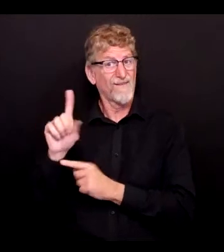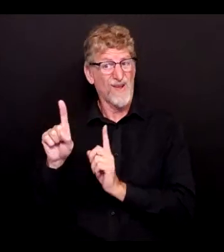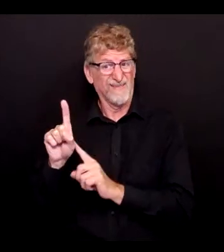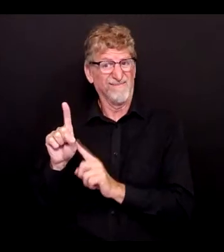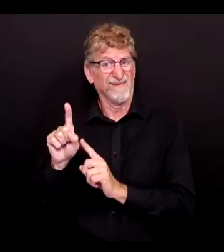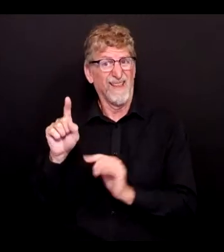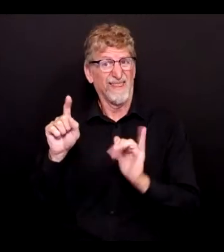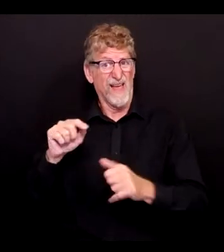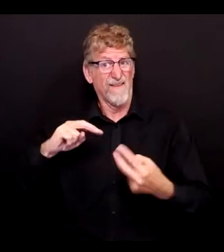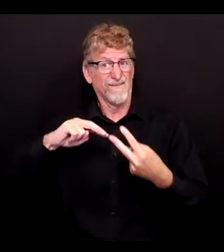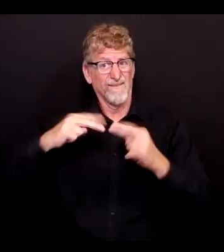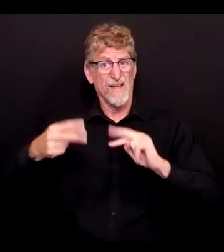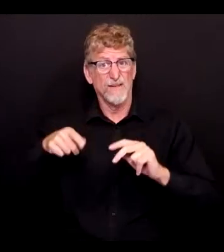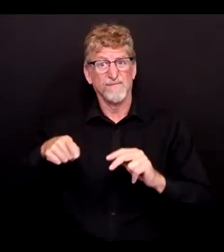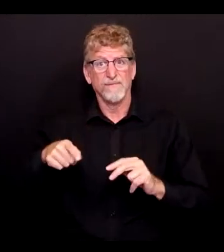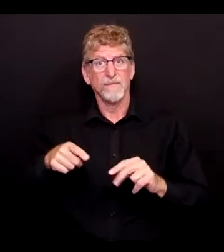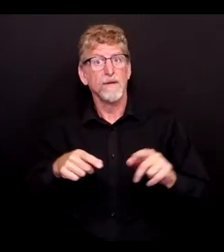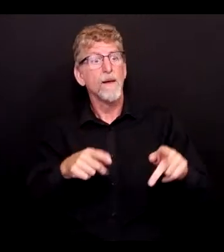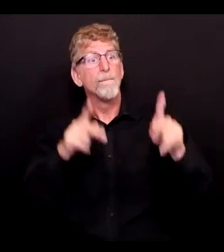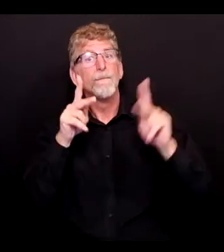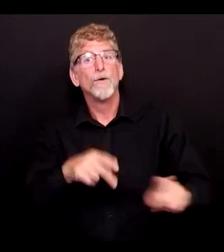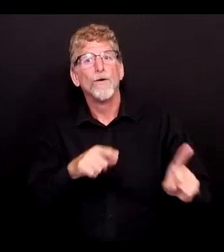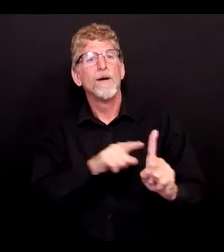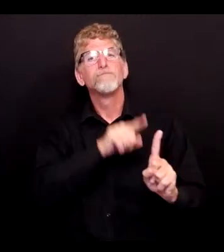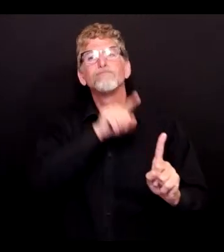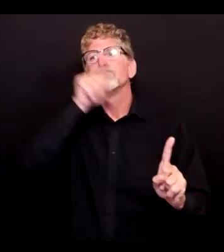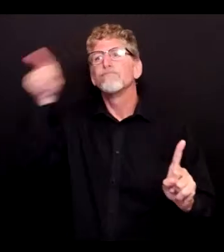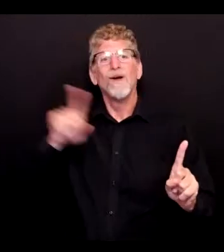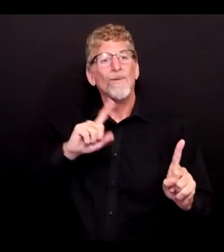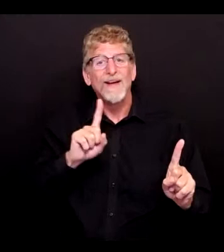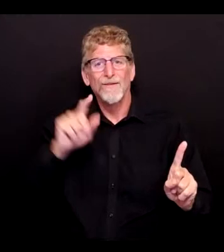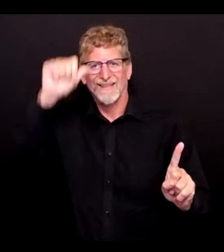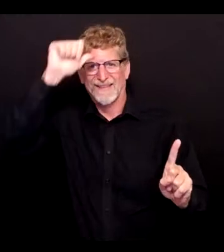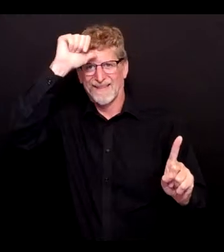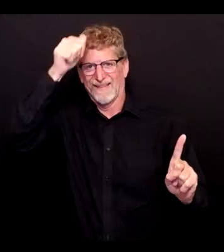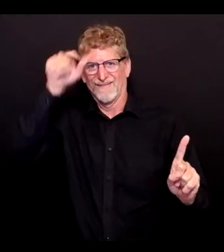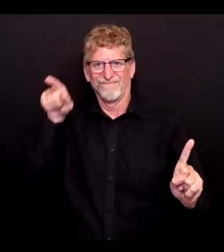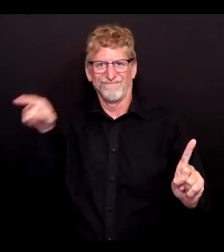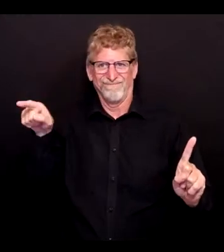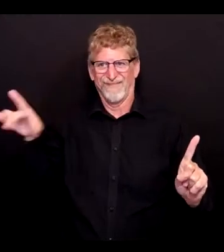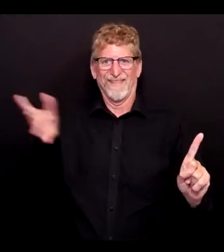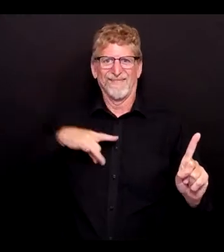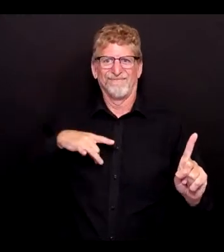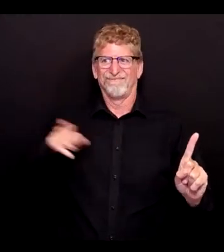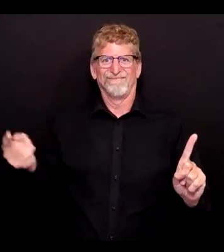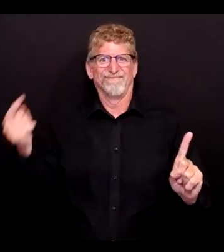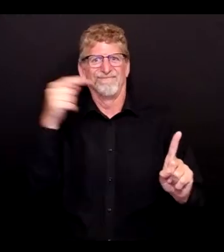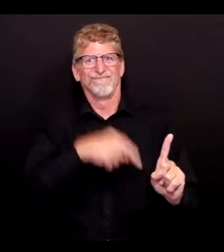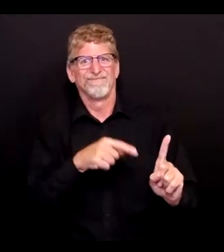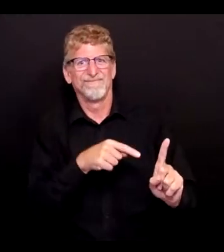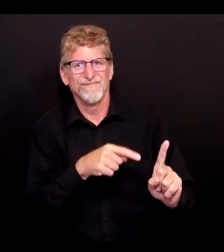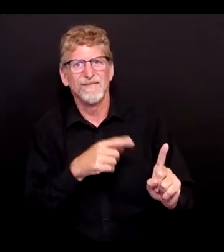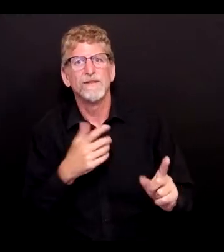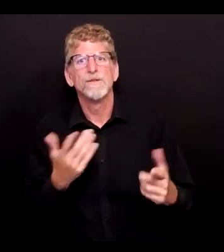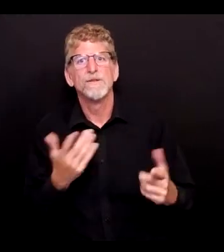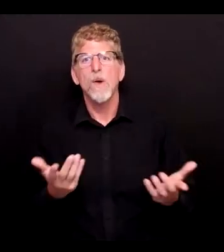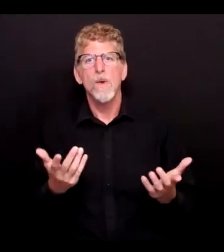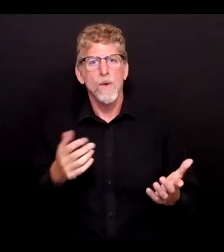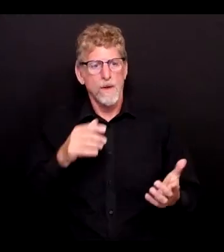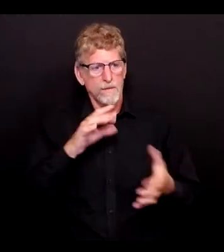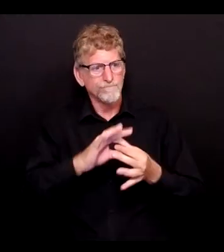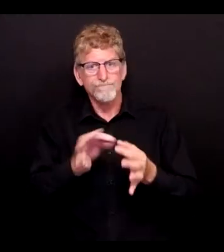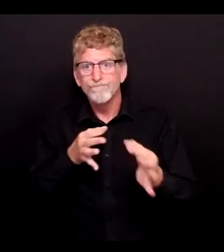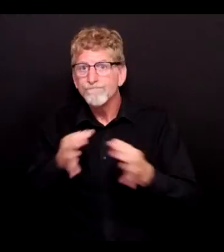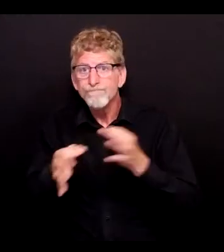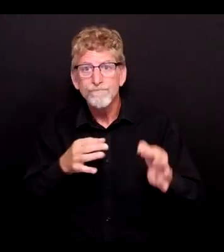India. Our message regarding the variants is that they are spreading, and we need to